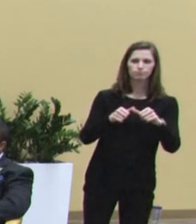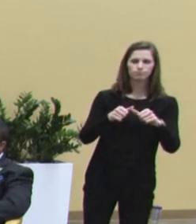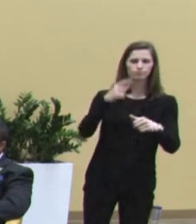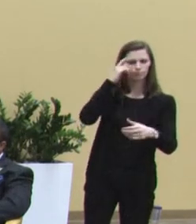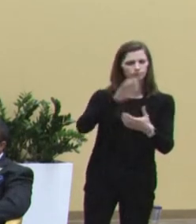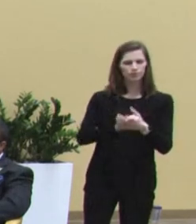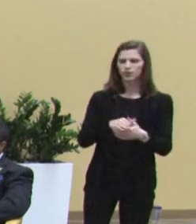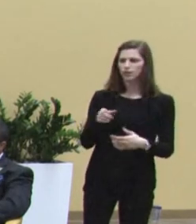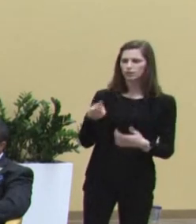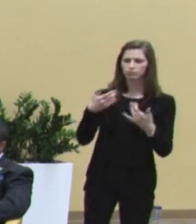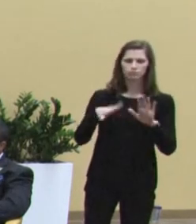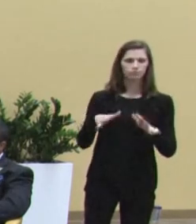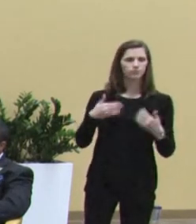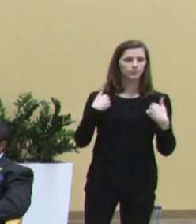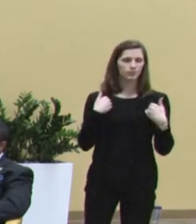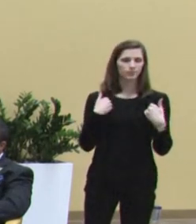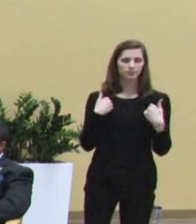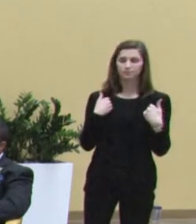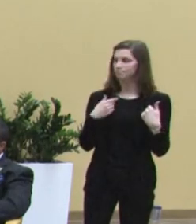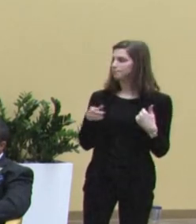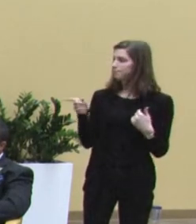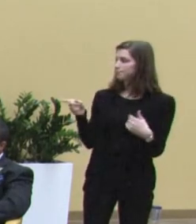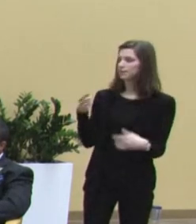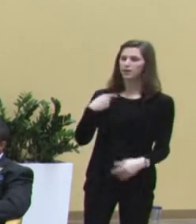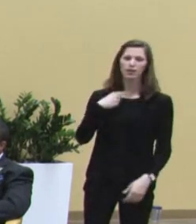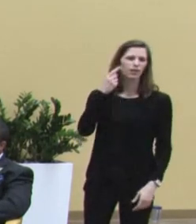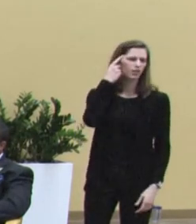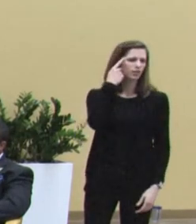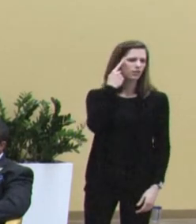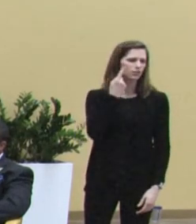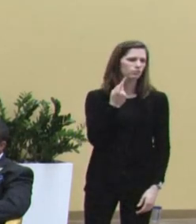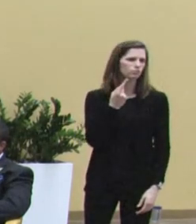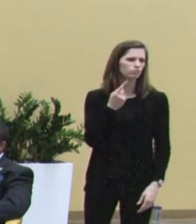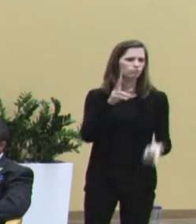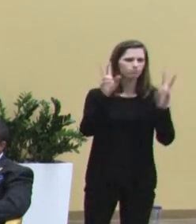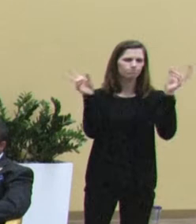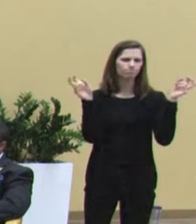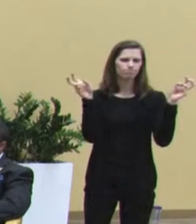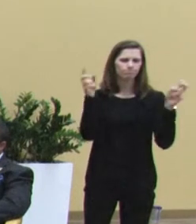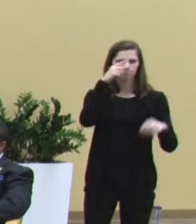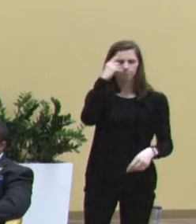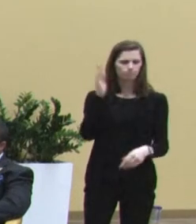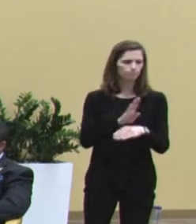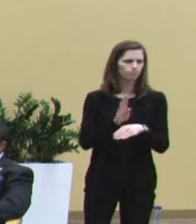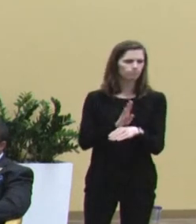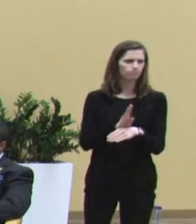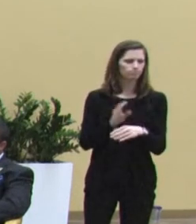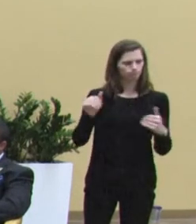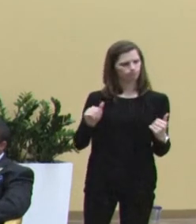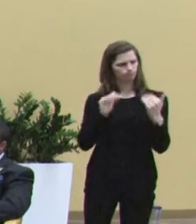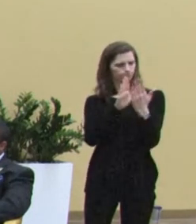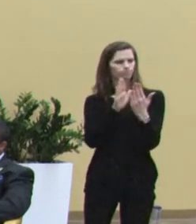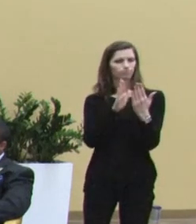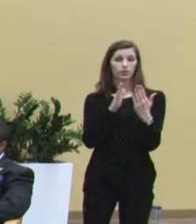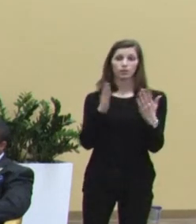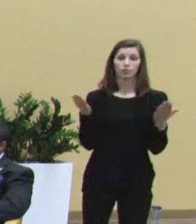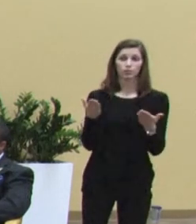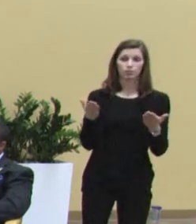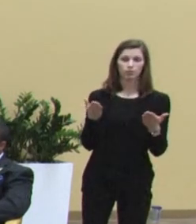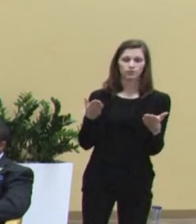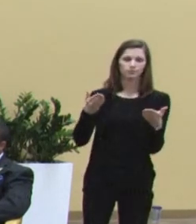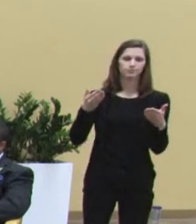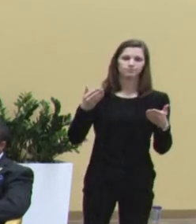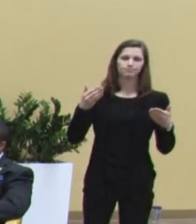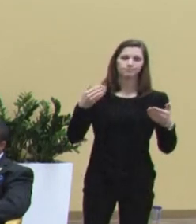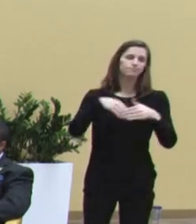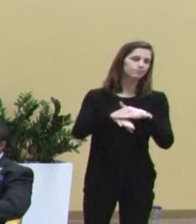think one of the biggest issues that black businesses face today, and really many businesses, is access